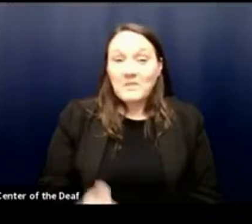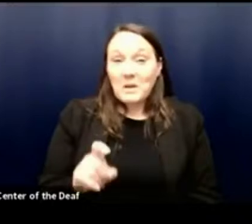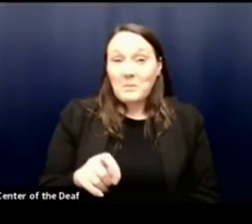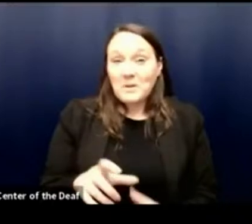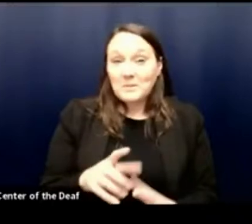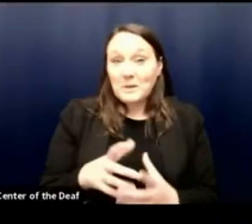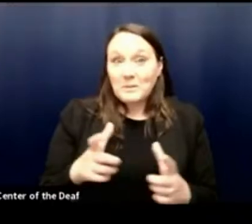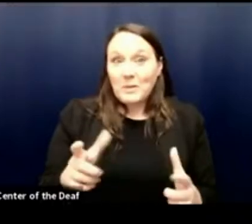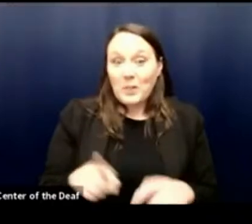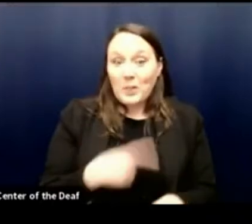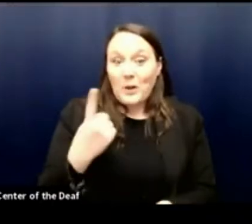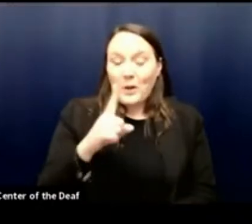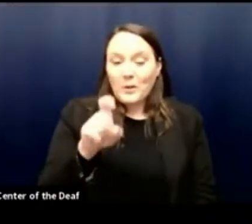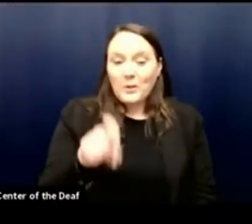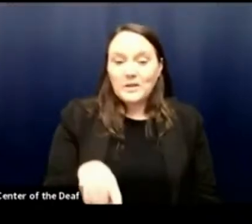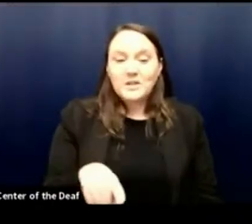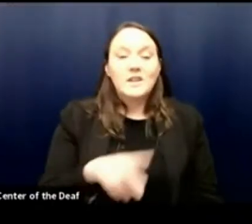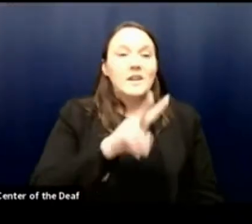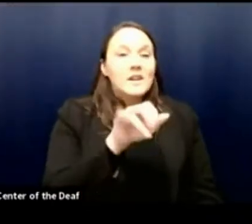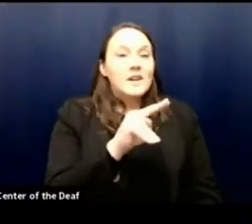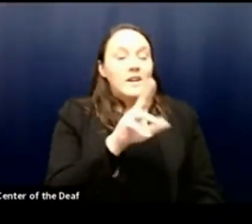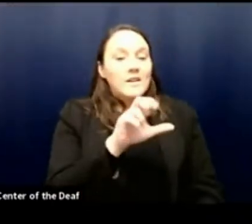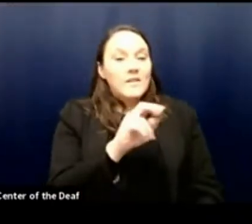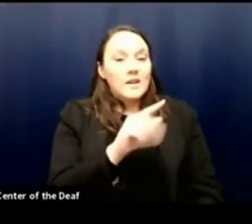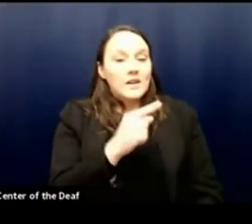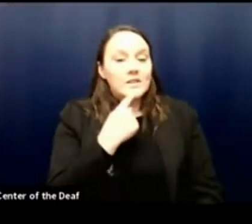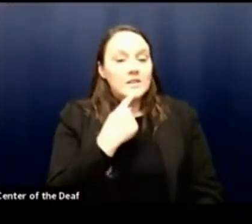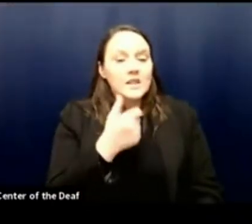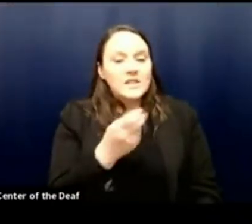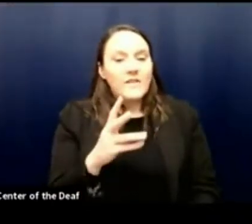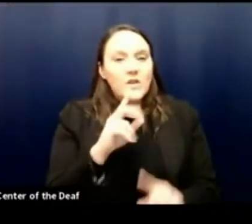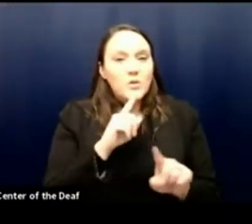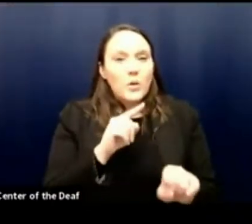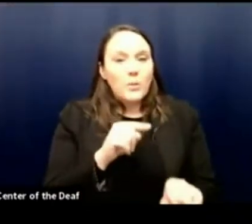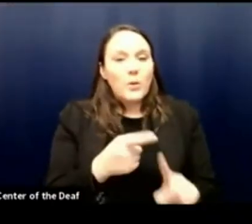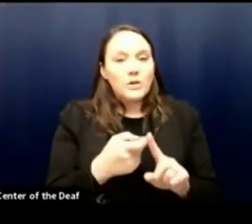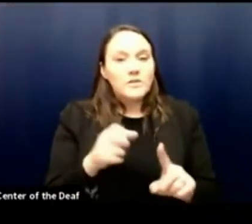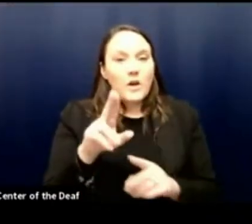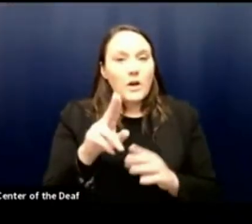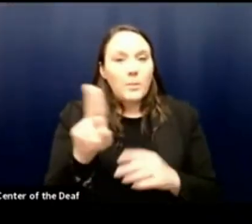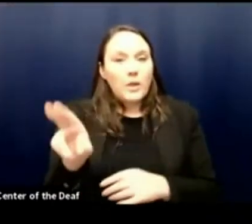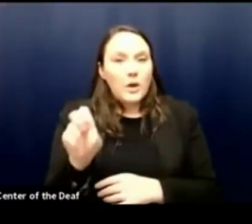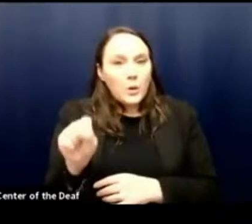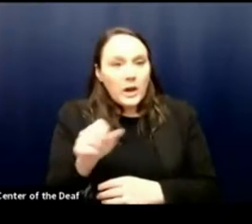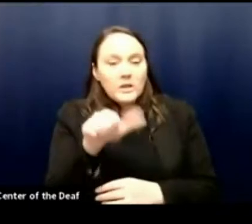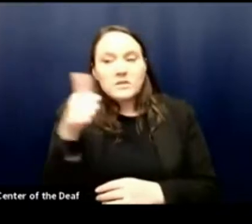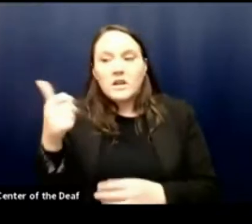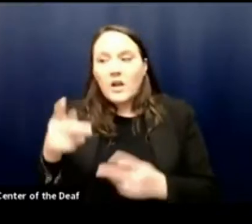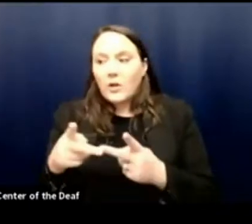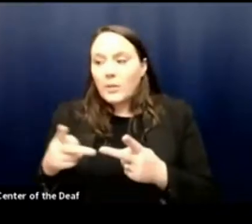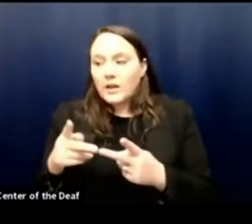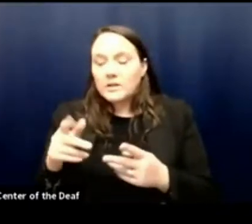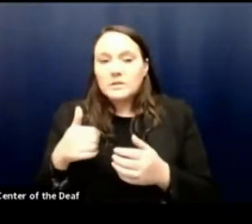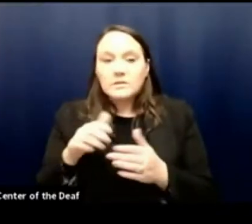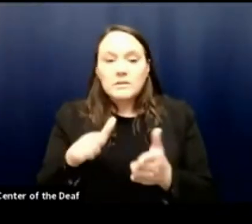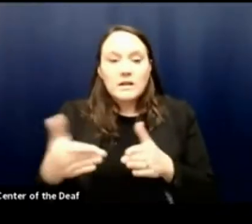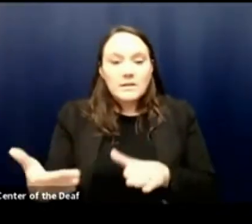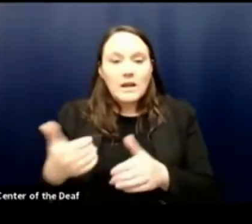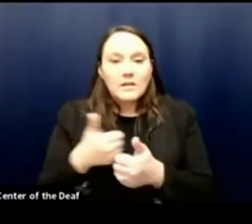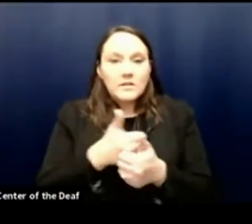Vincent with Knox News says there's been a few reports from the United States and other places about deaths following